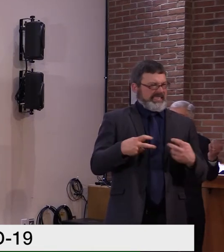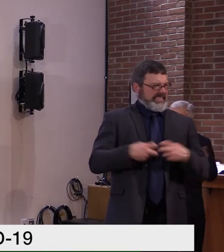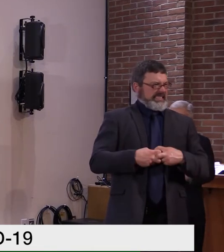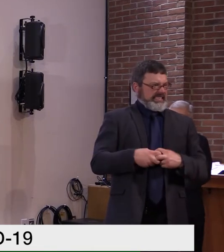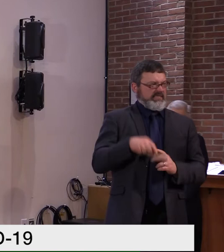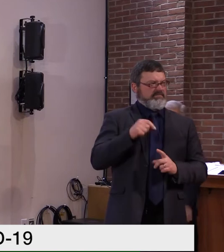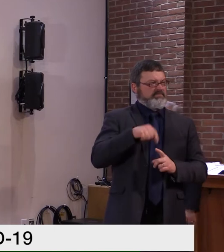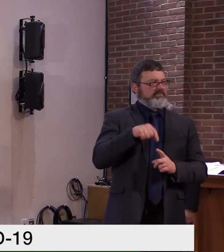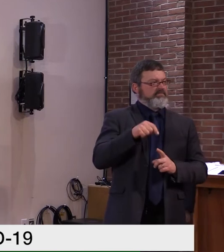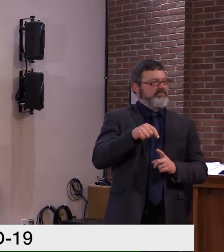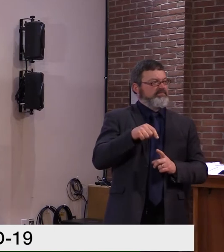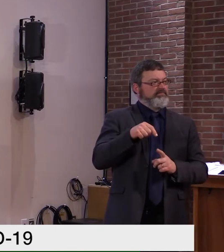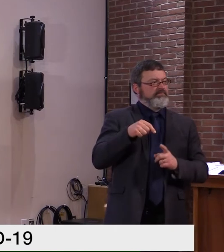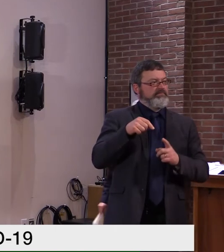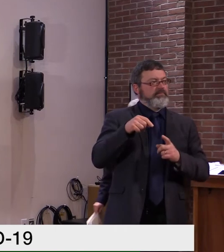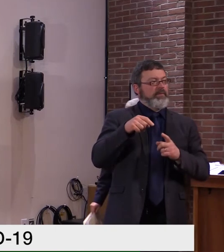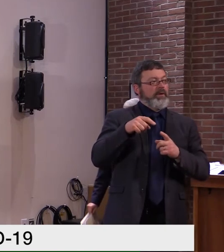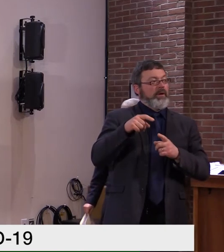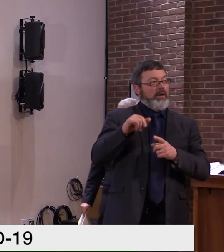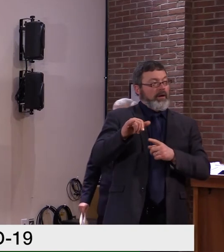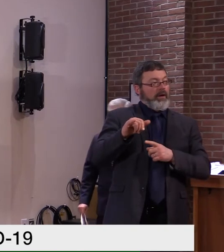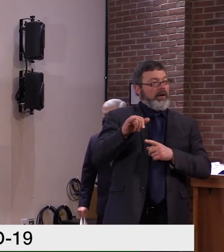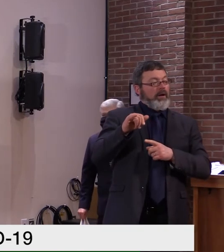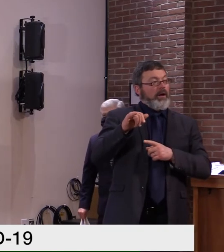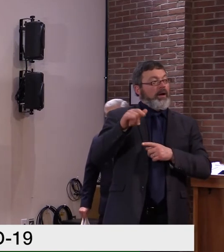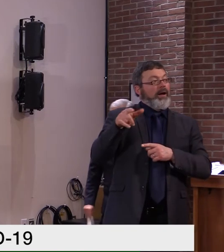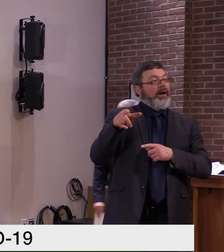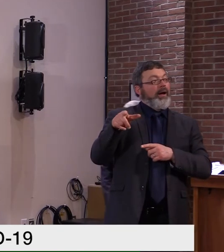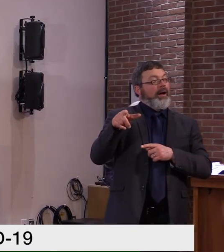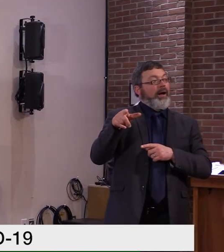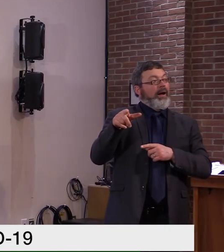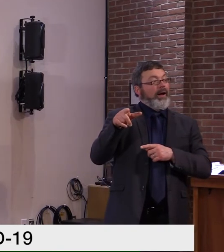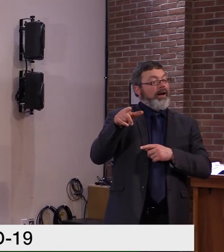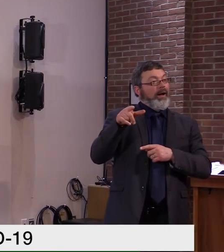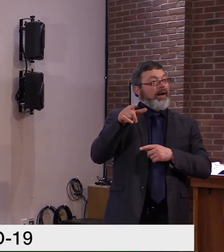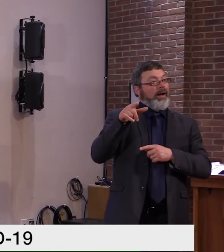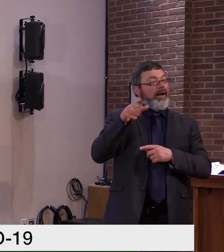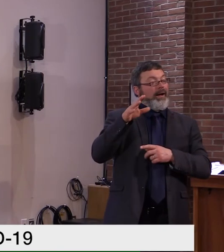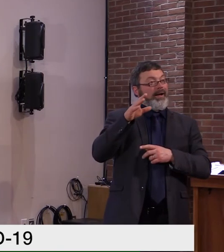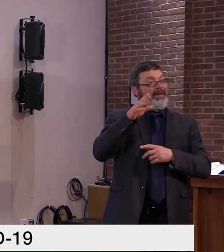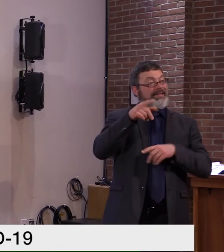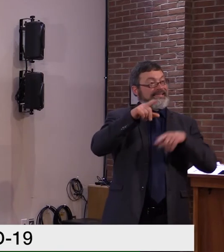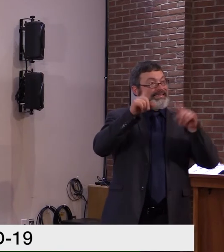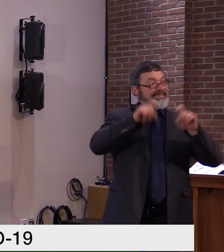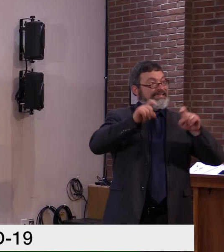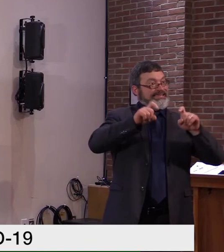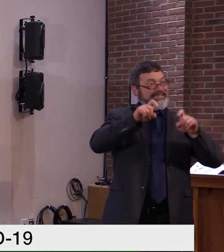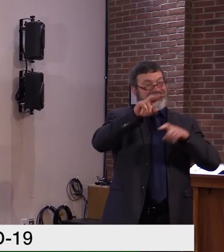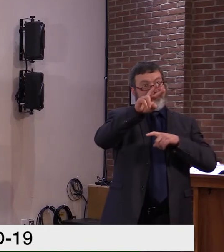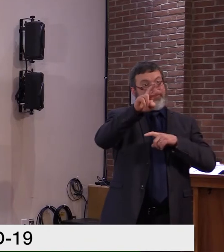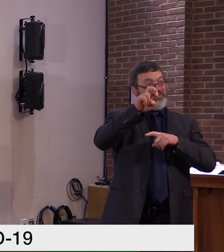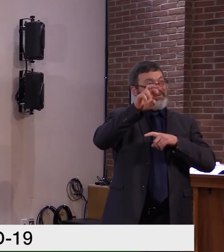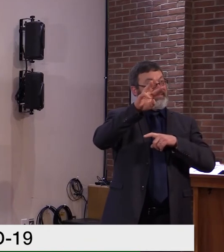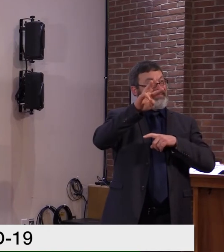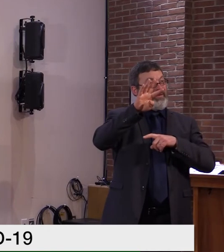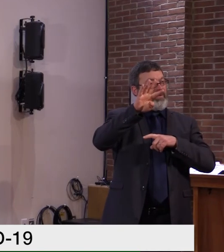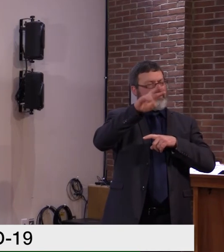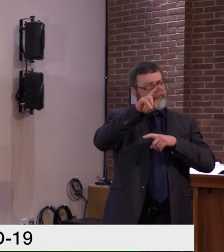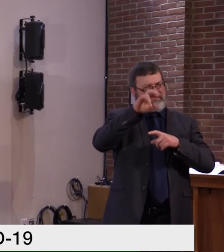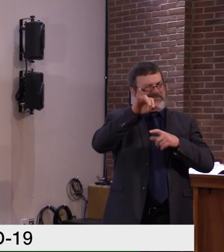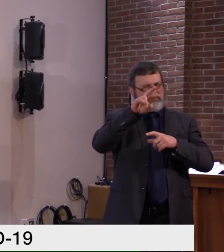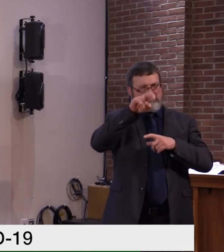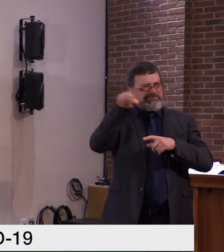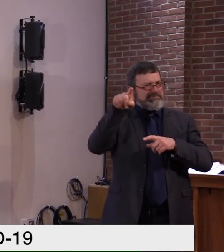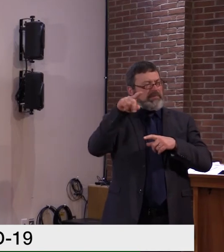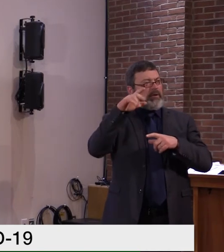I'll let Secretary Smith answer, but again, we're just assessing the situation in real time now, and we'll